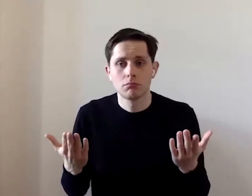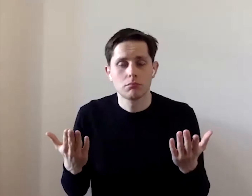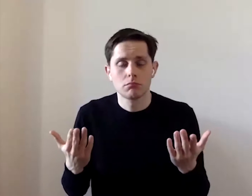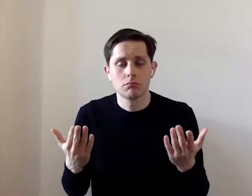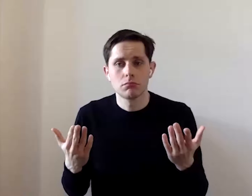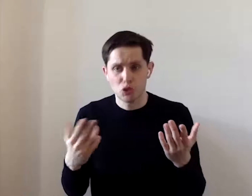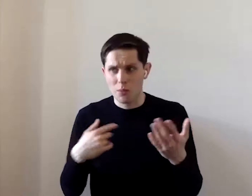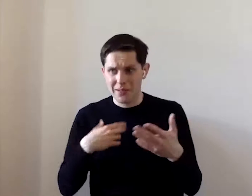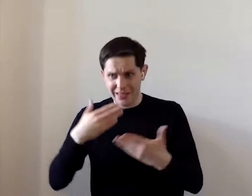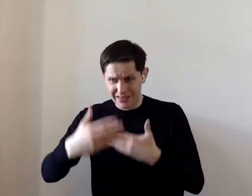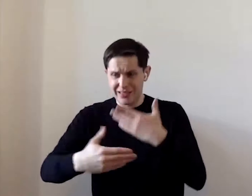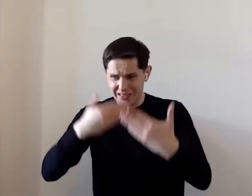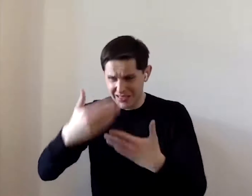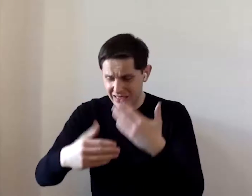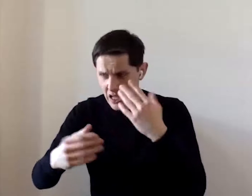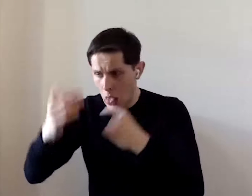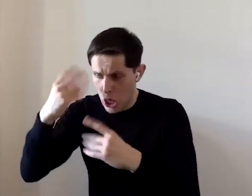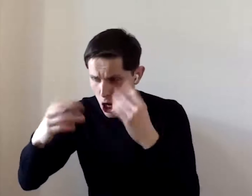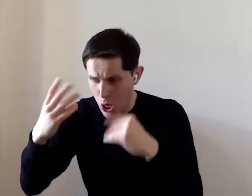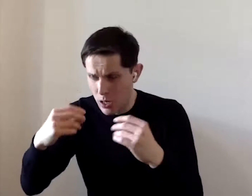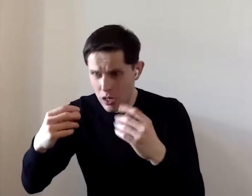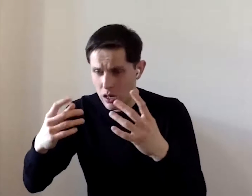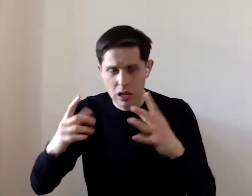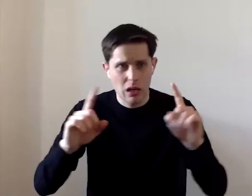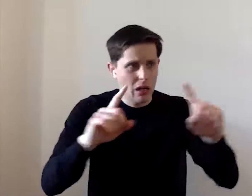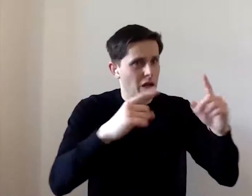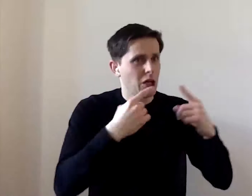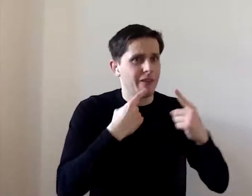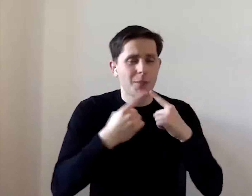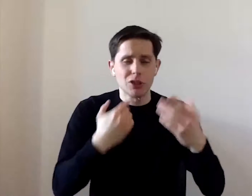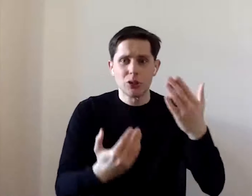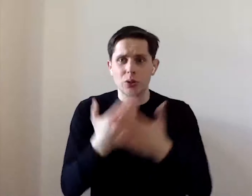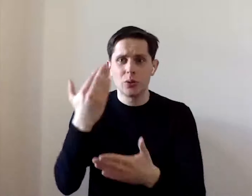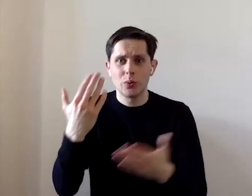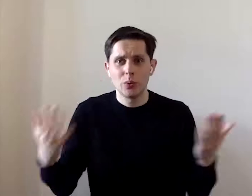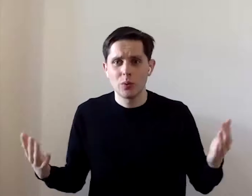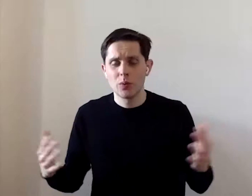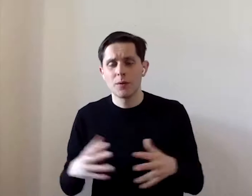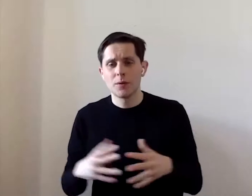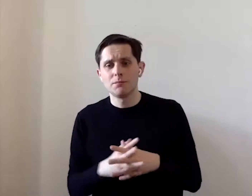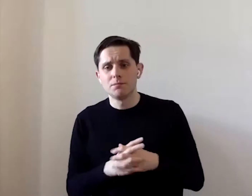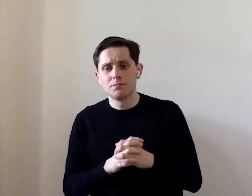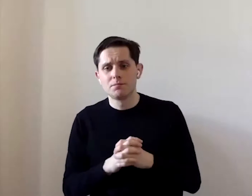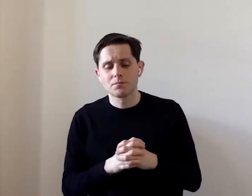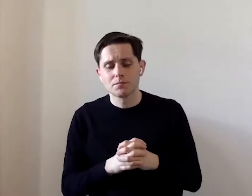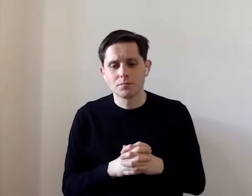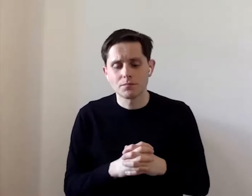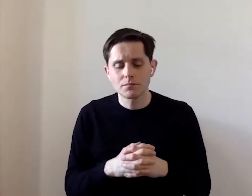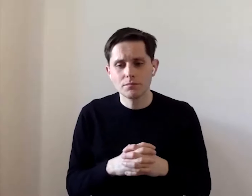and stages. You know, the resources are very limiting. And so you're learning as you're going in many